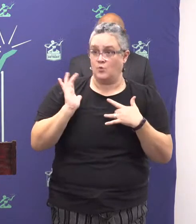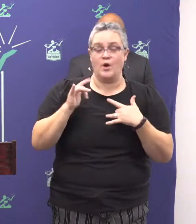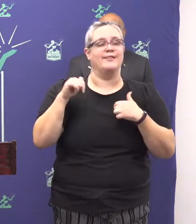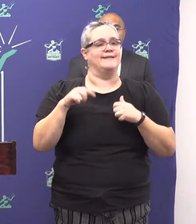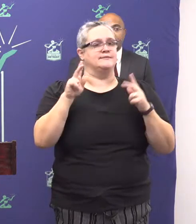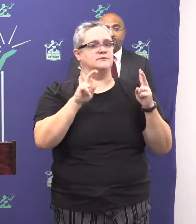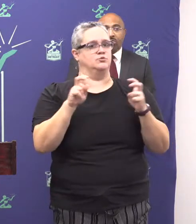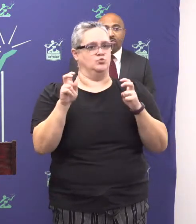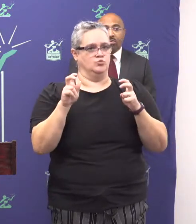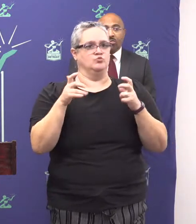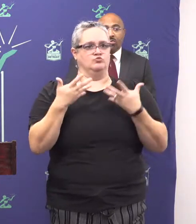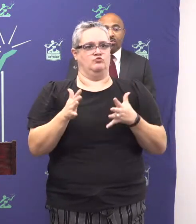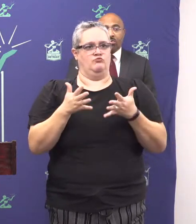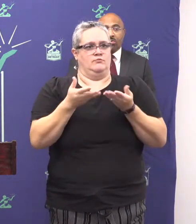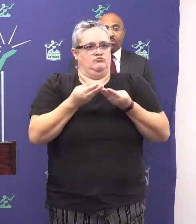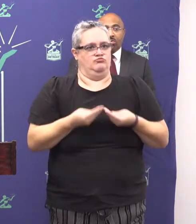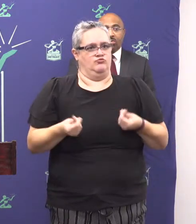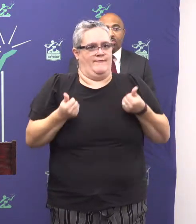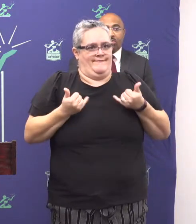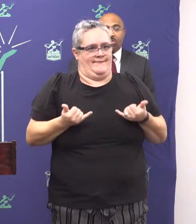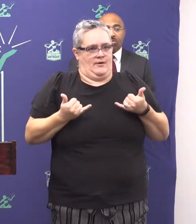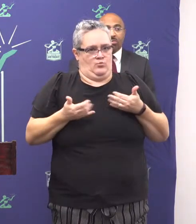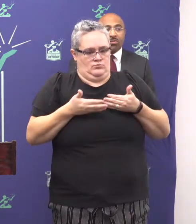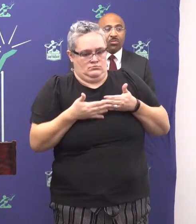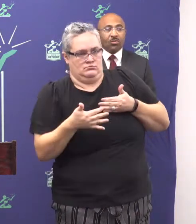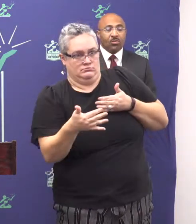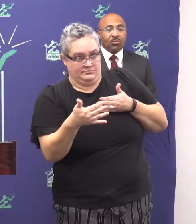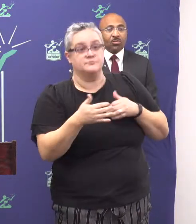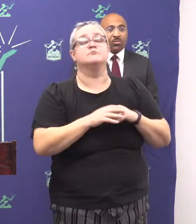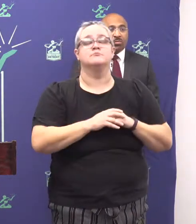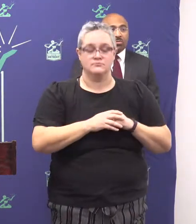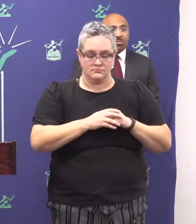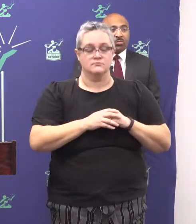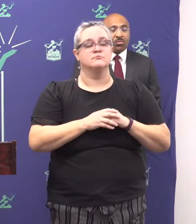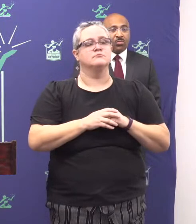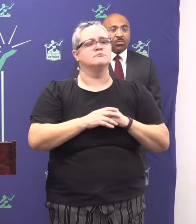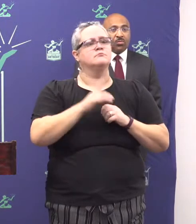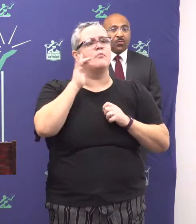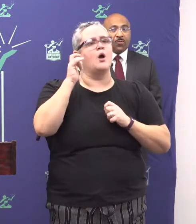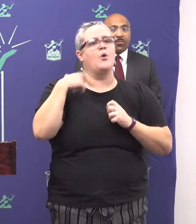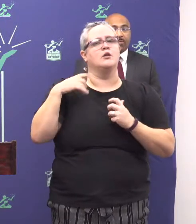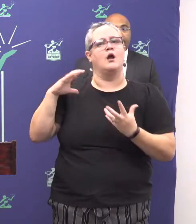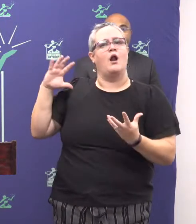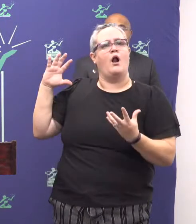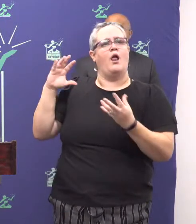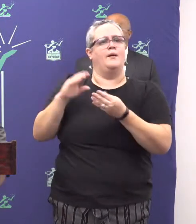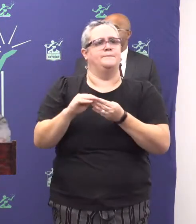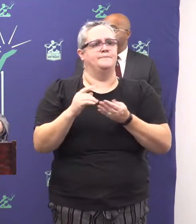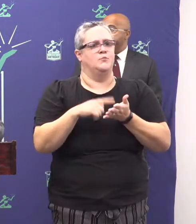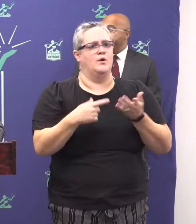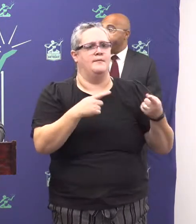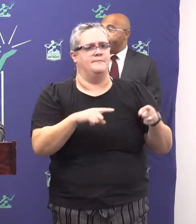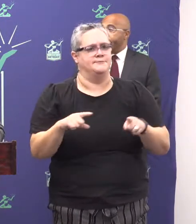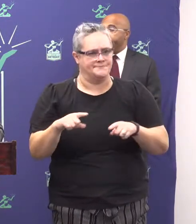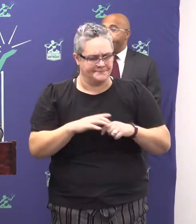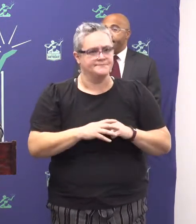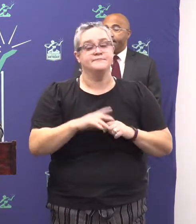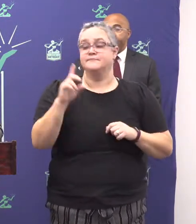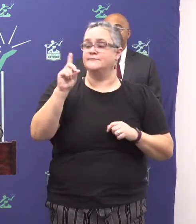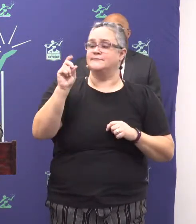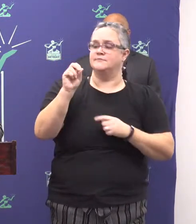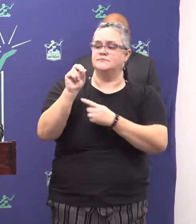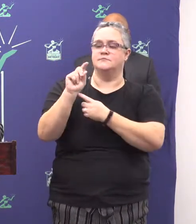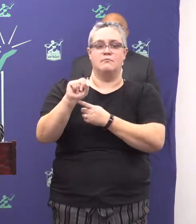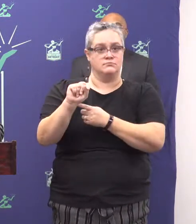has been resolved. Let me recap for you how we got here. DDOT some years